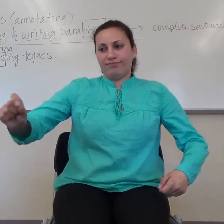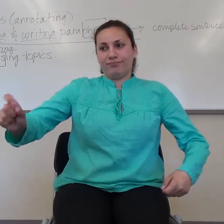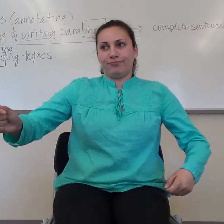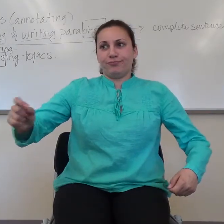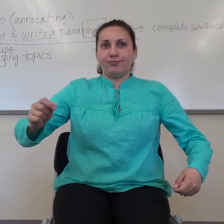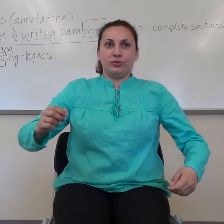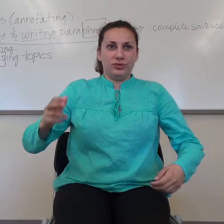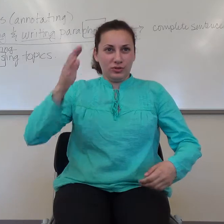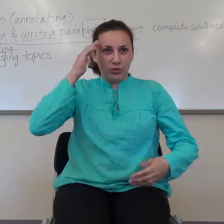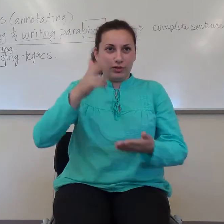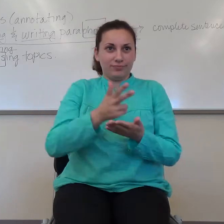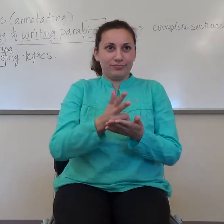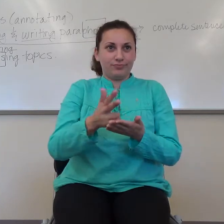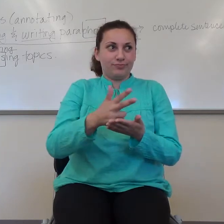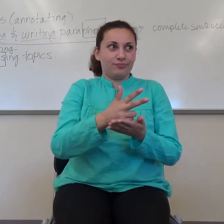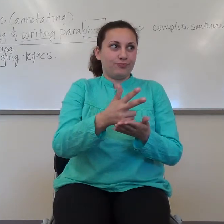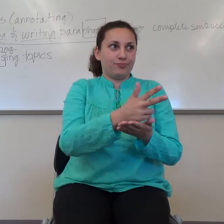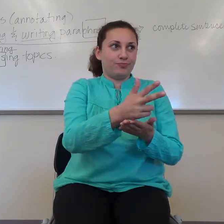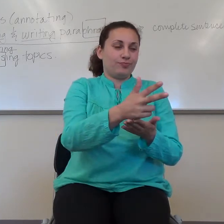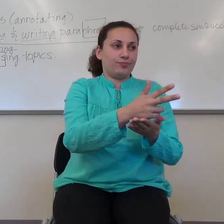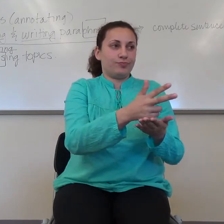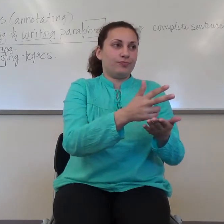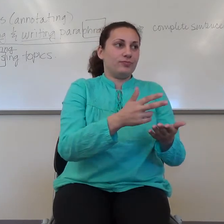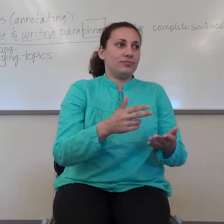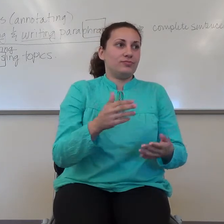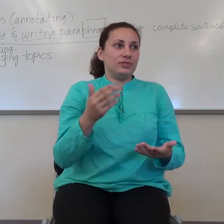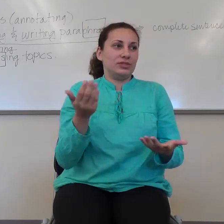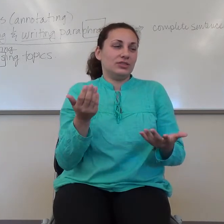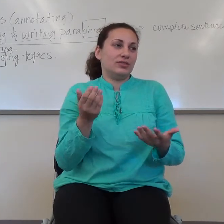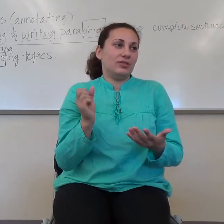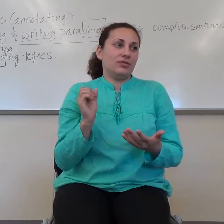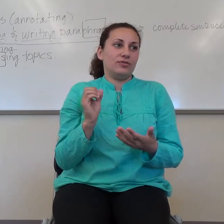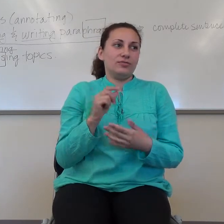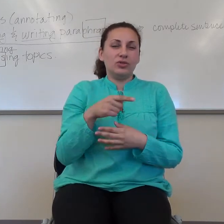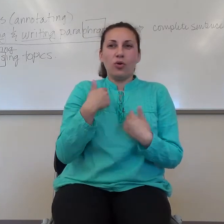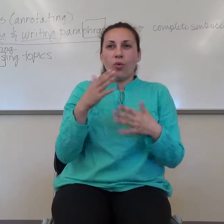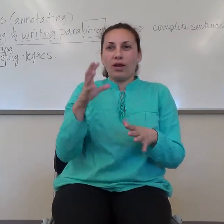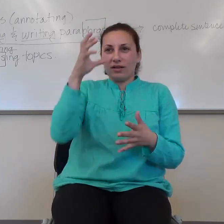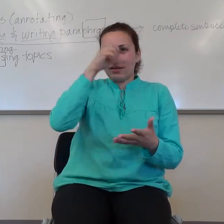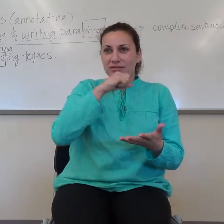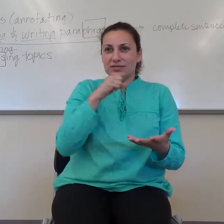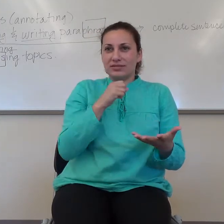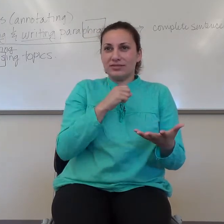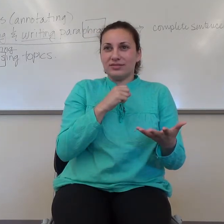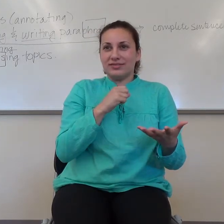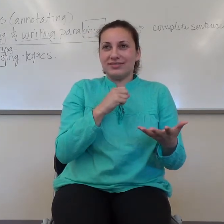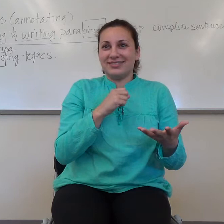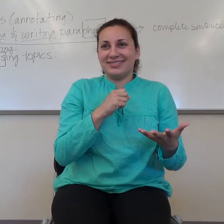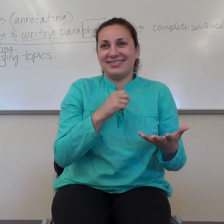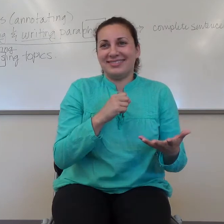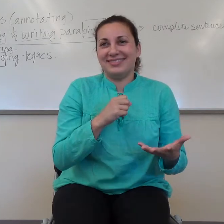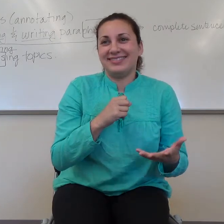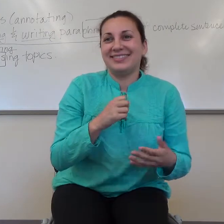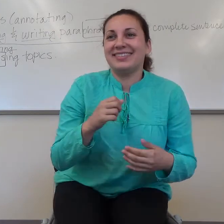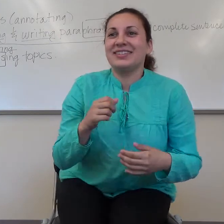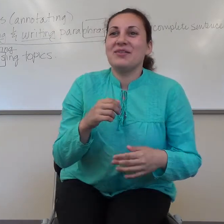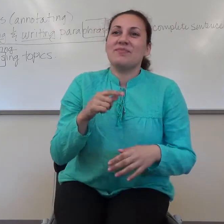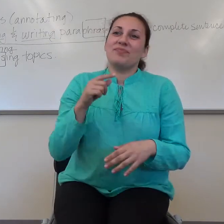sure that you're not just assuming that they're talking about an electric wheelchair. Yes, you may read into it